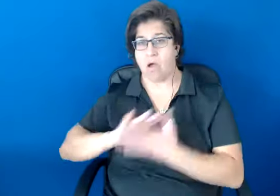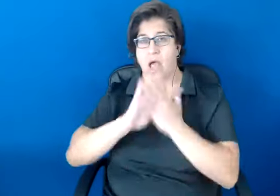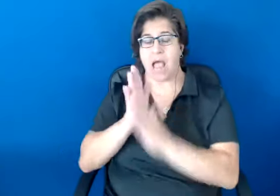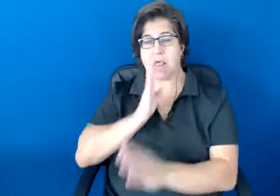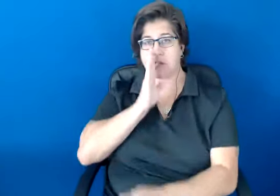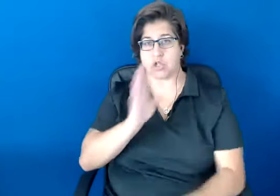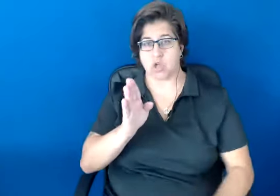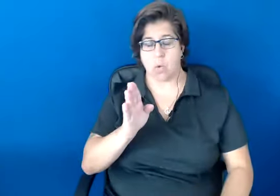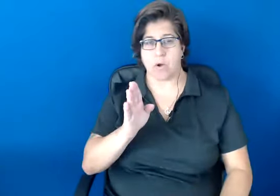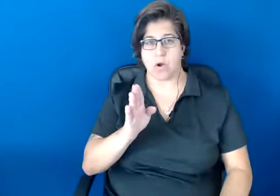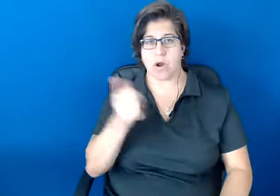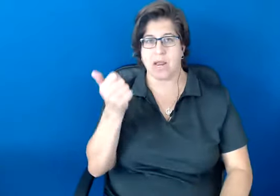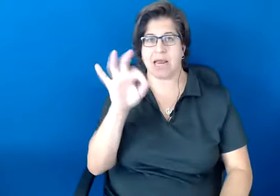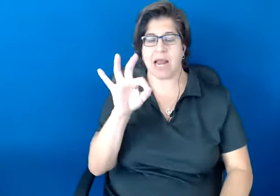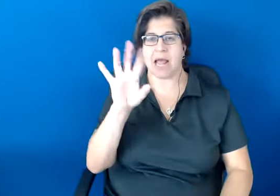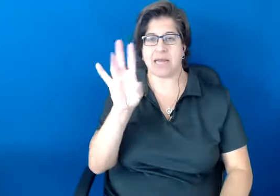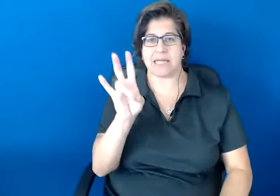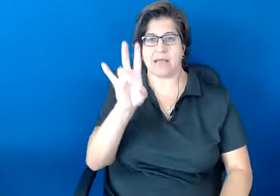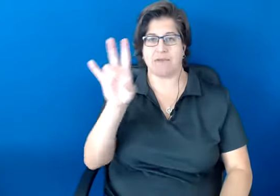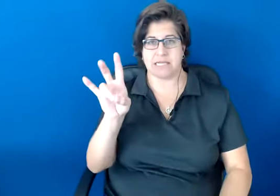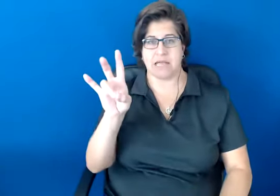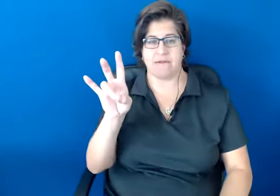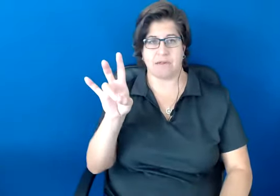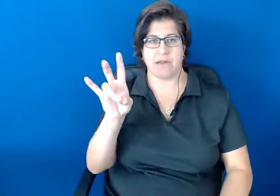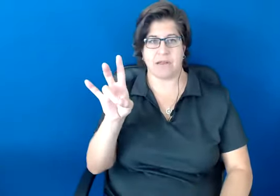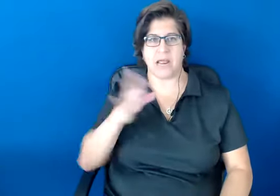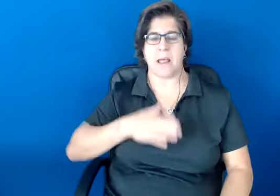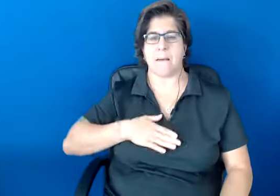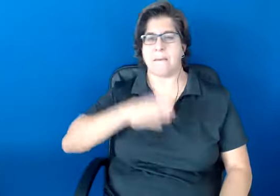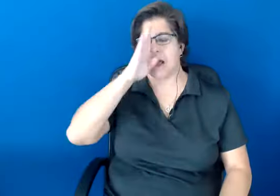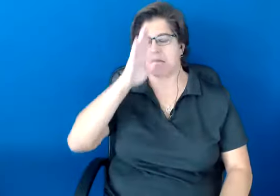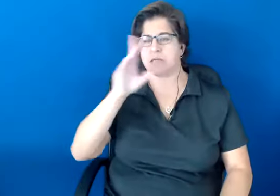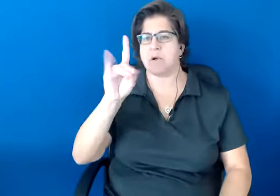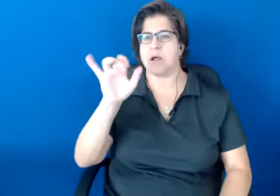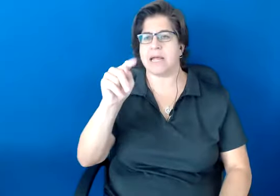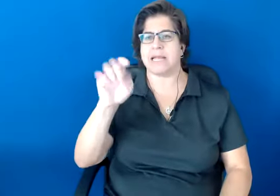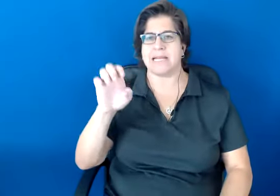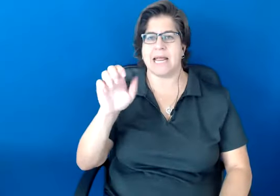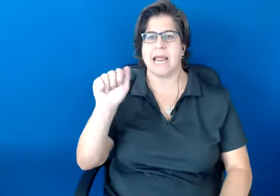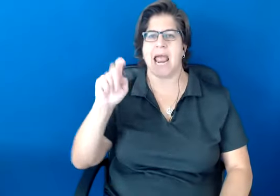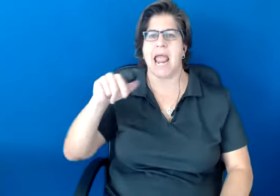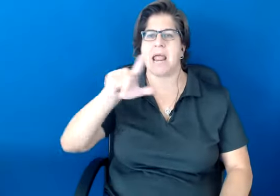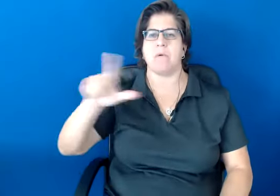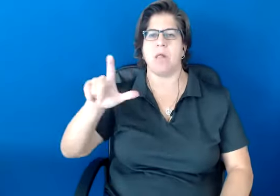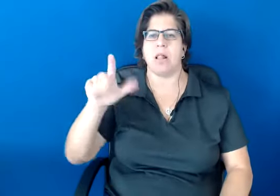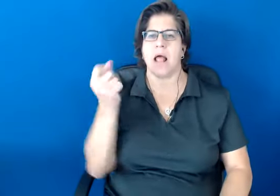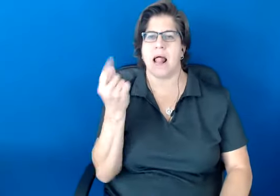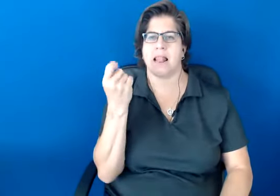sober in 1977. My sobriety date is April the 11th